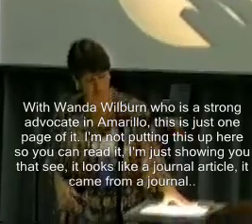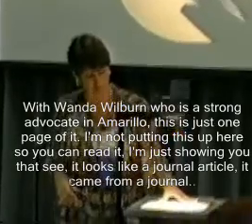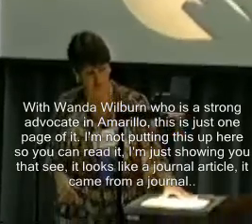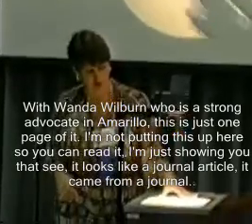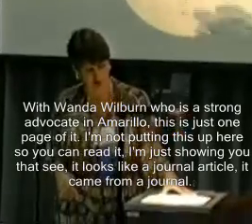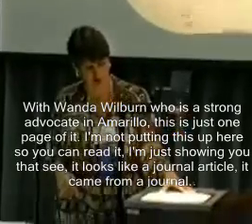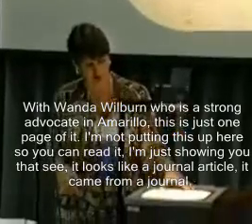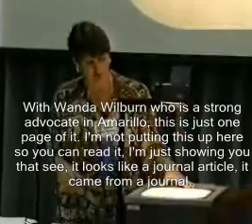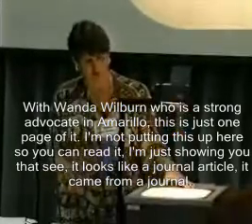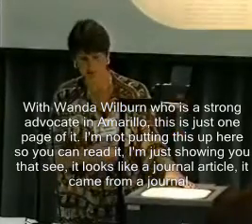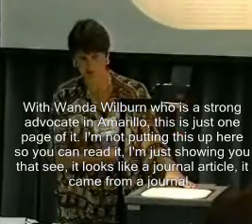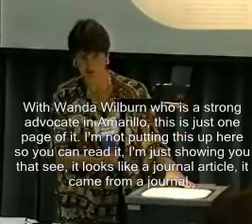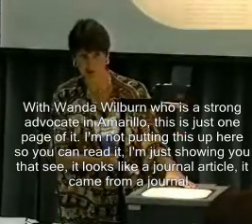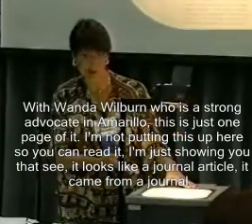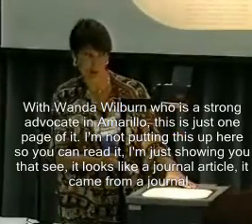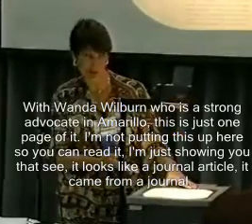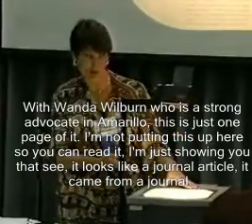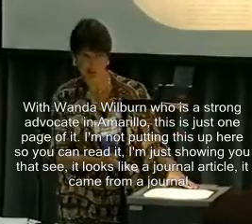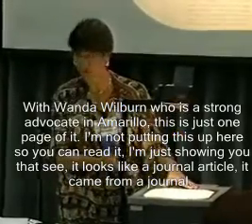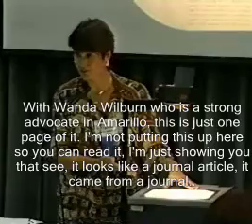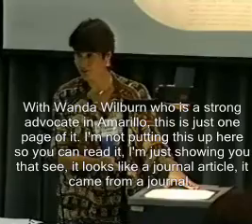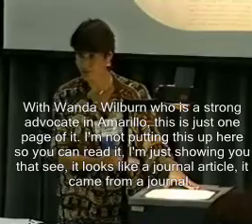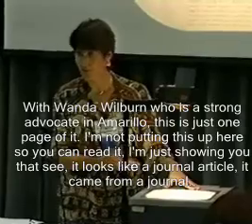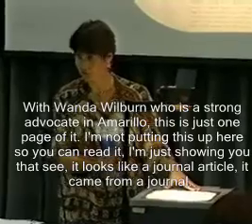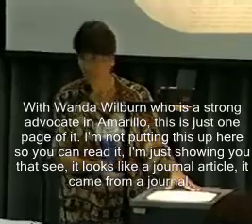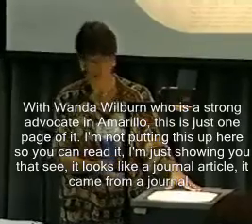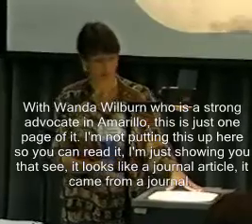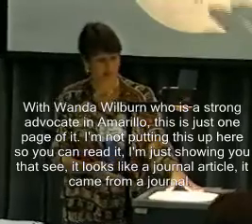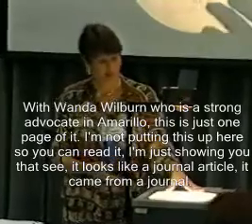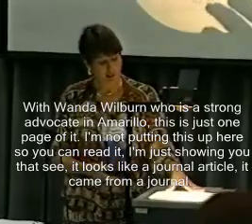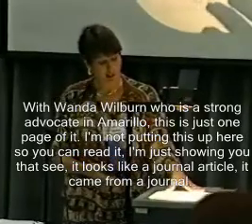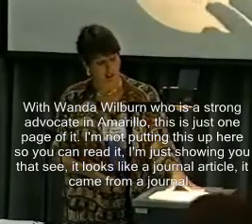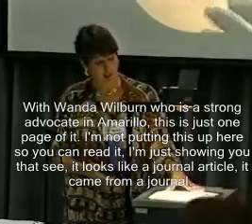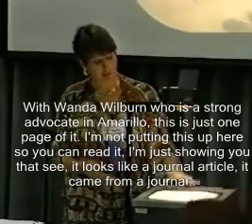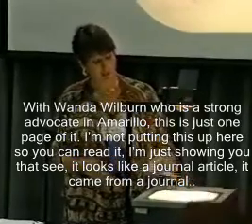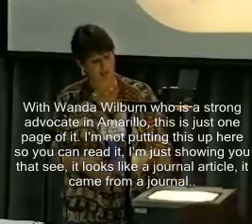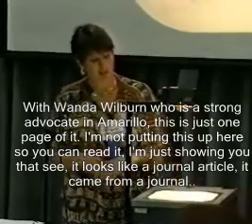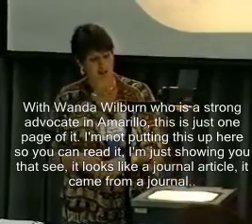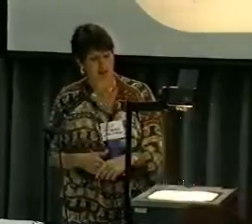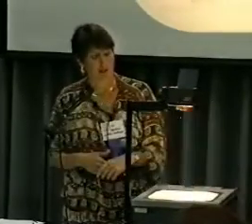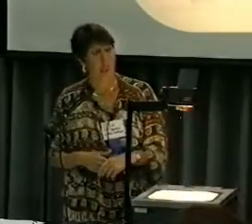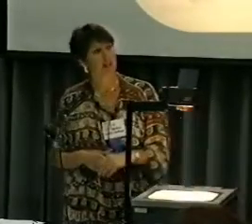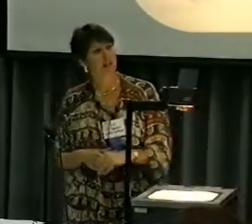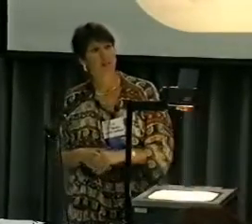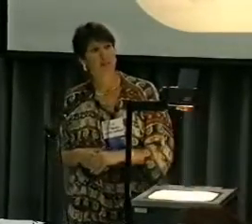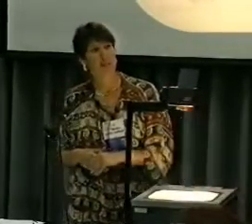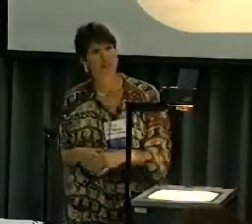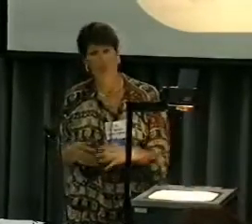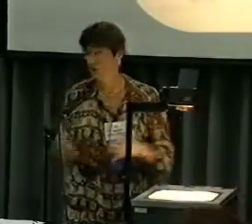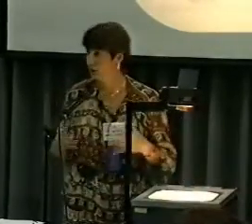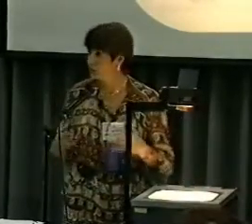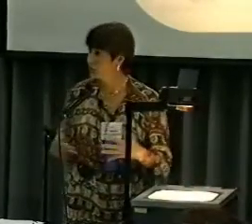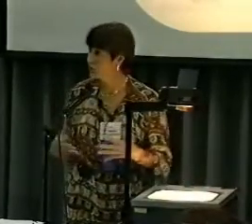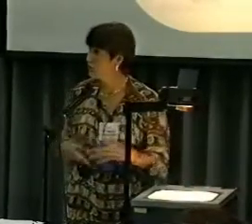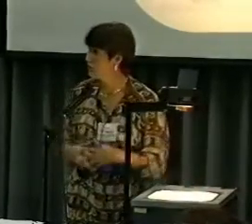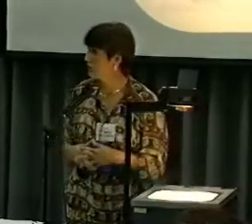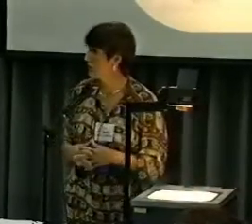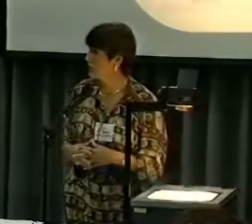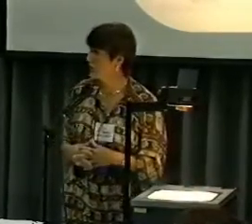read it. I'm just showing you that, see, it looks like a journal article. It came from a journal. And we published an historical look at